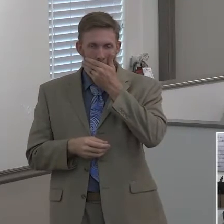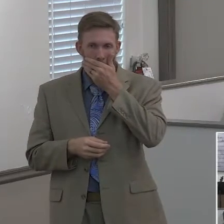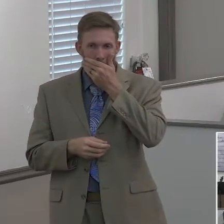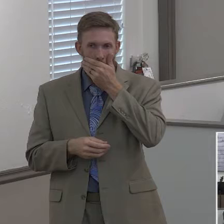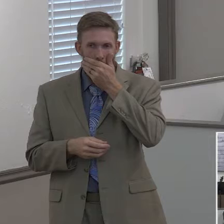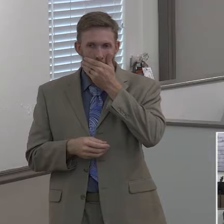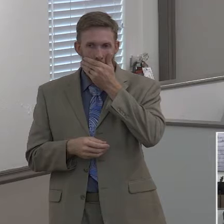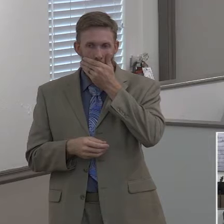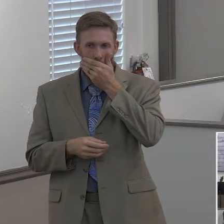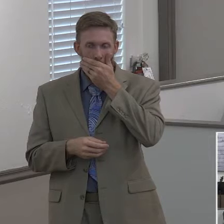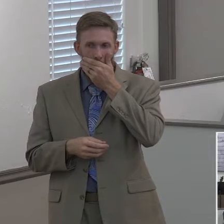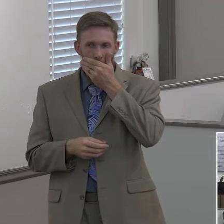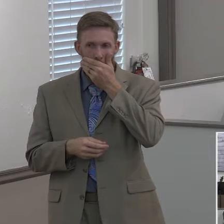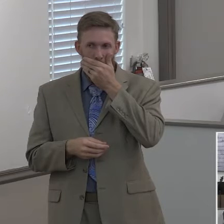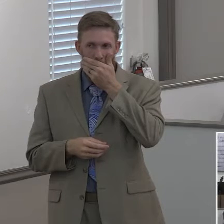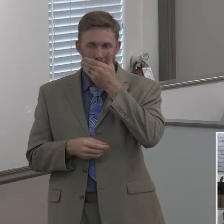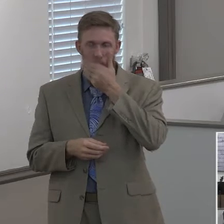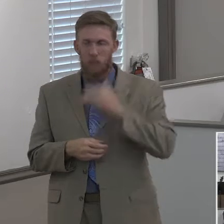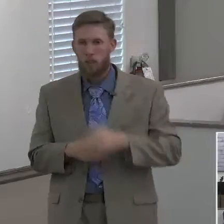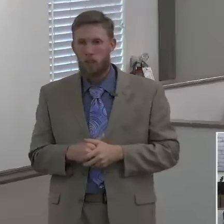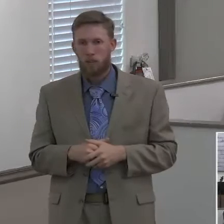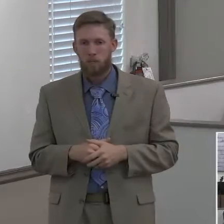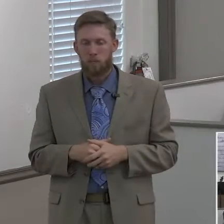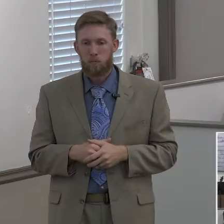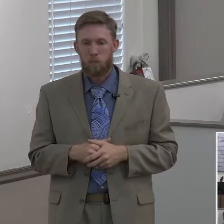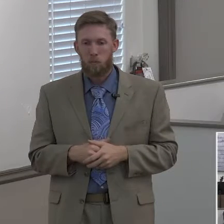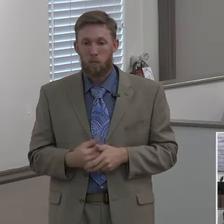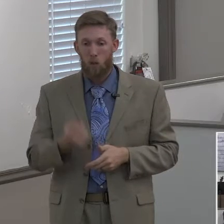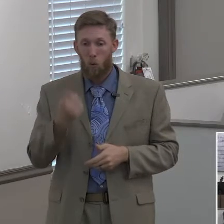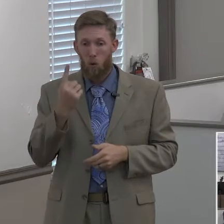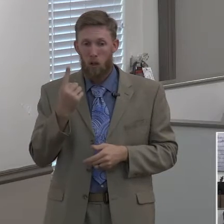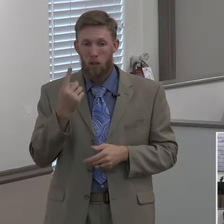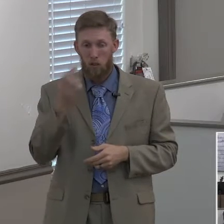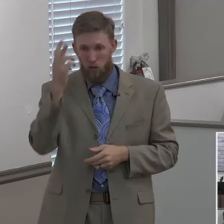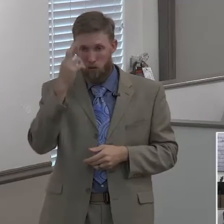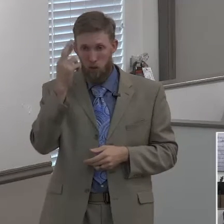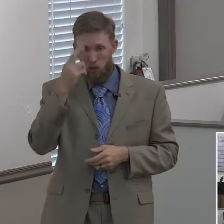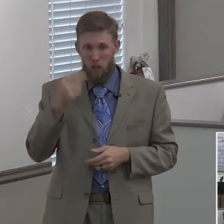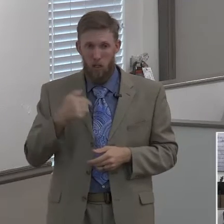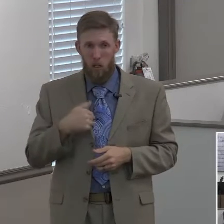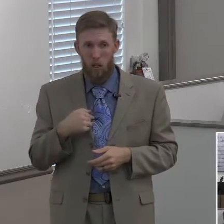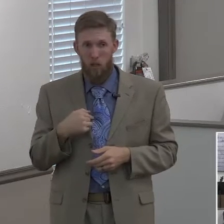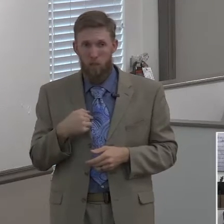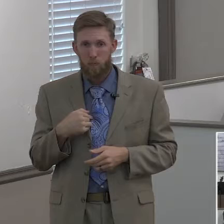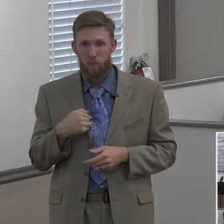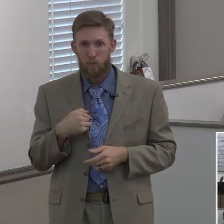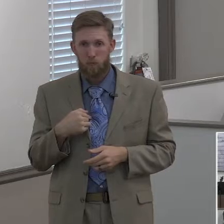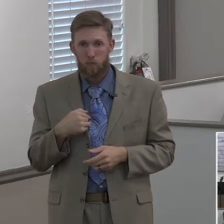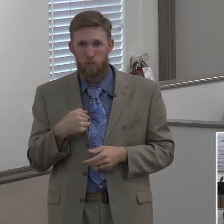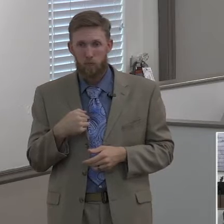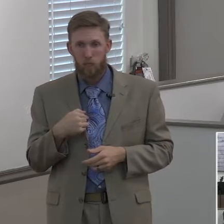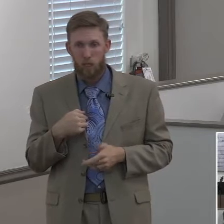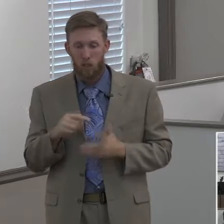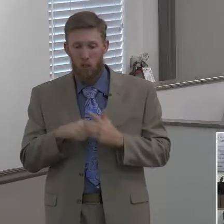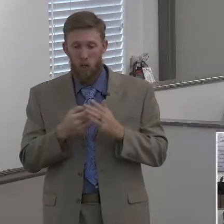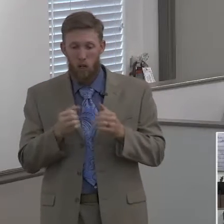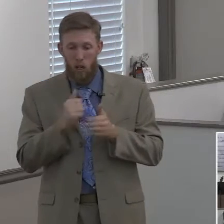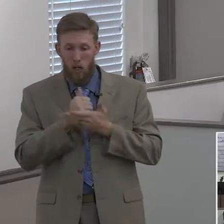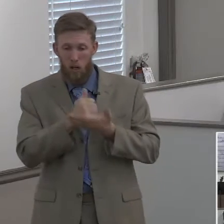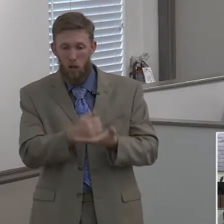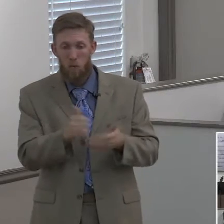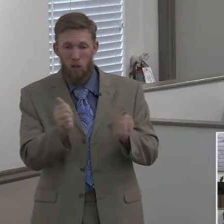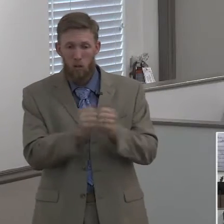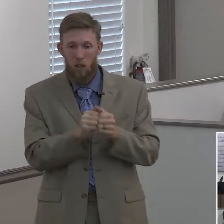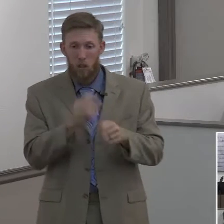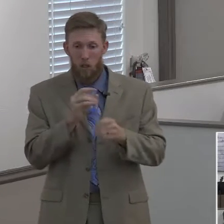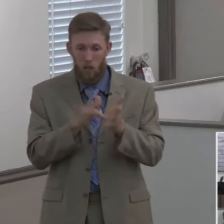got into biblical counseling, is because I knew that we needed to help other people and we needed